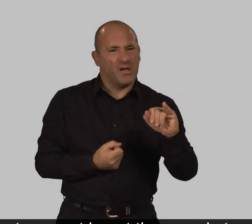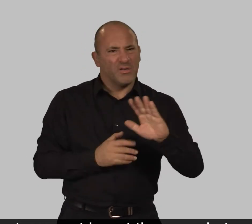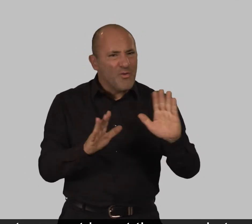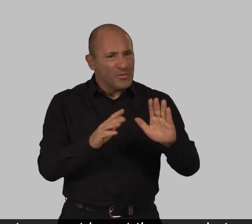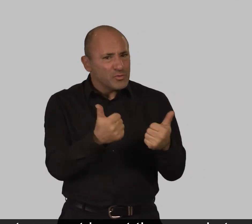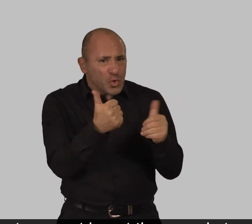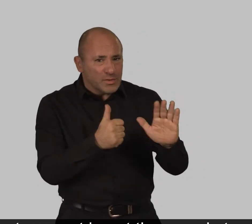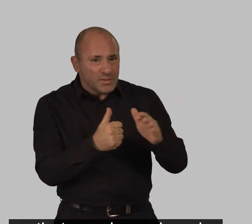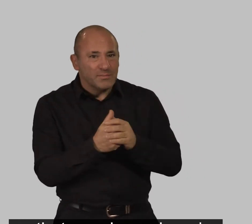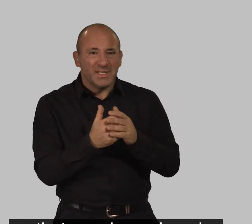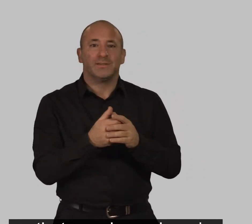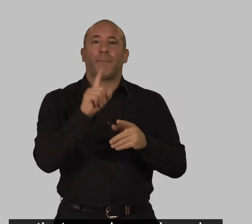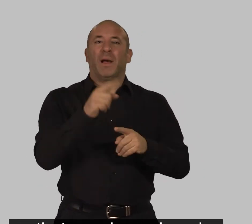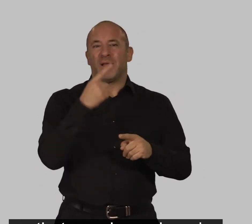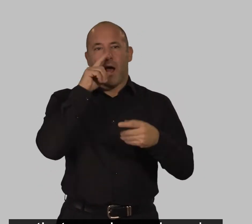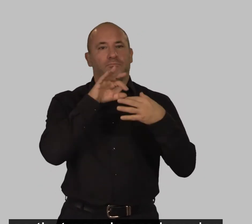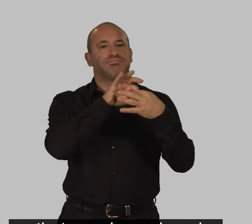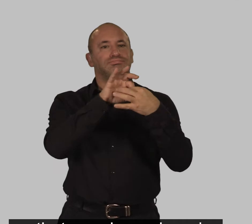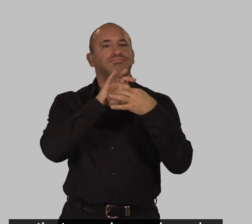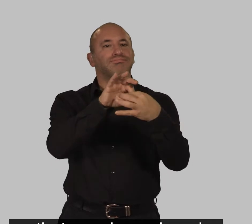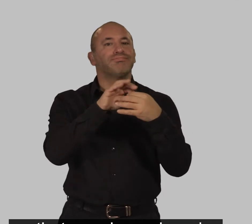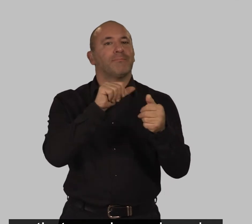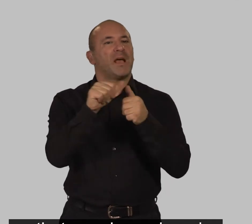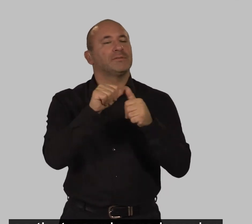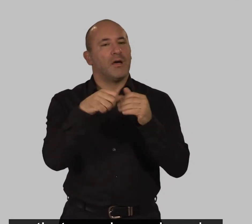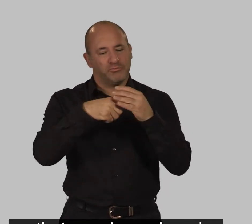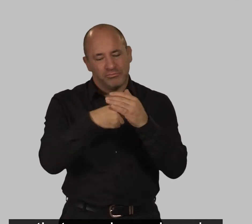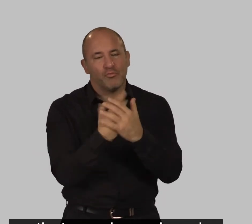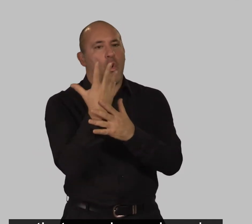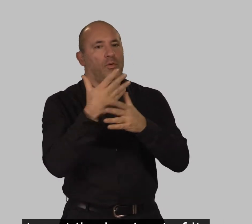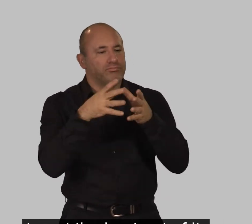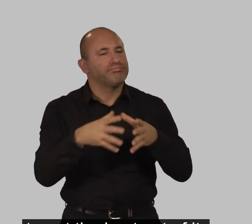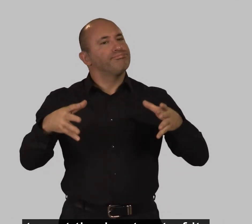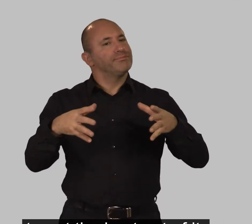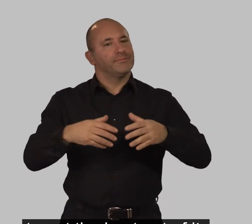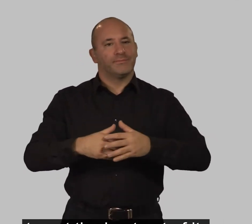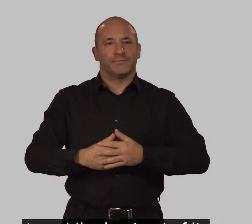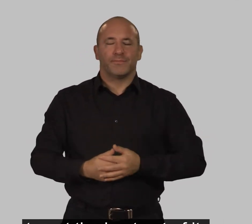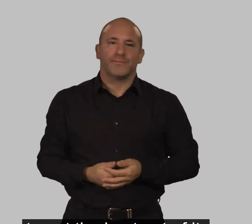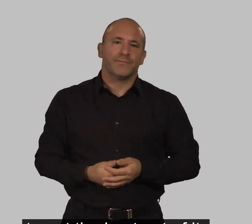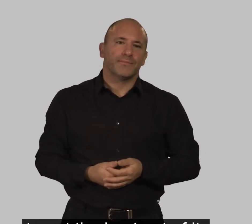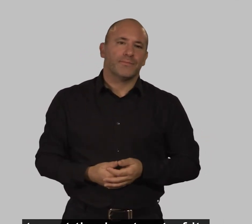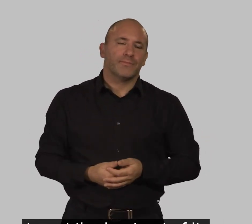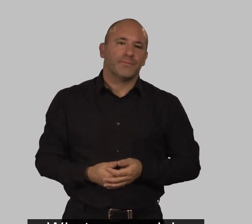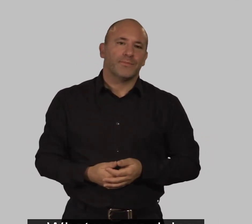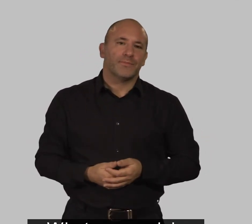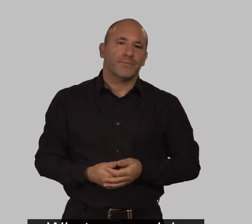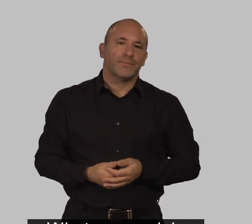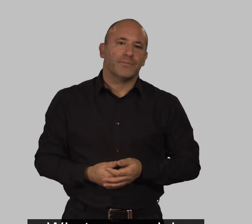thing, so that people are happier to interact with the system to get the best out of it.